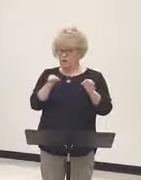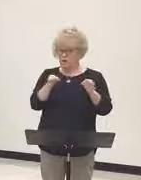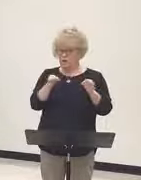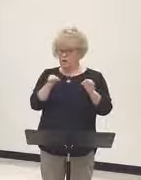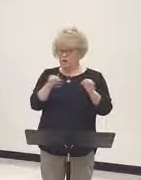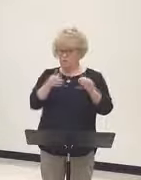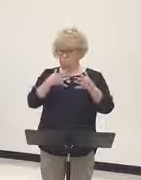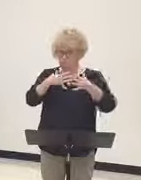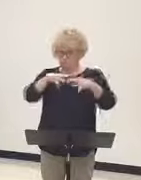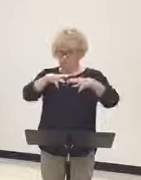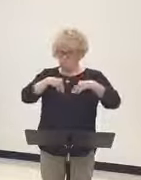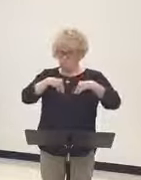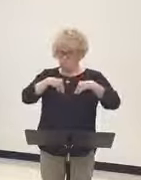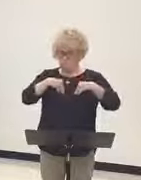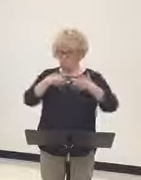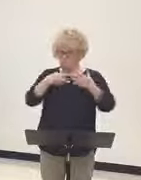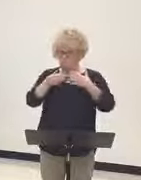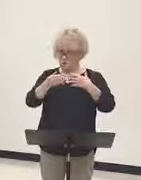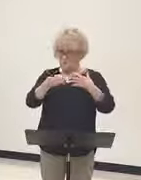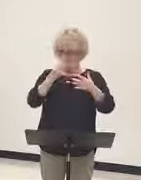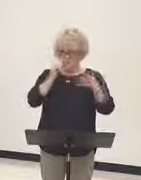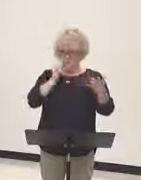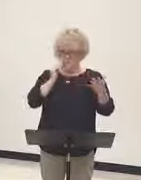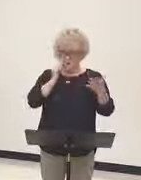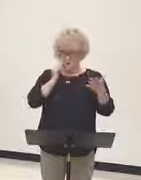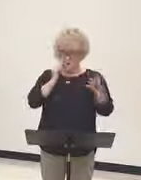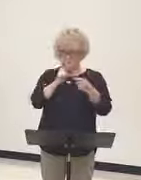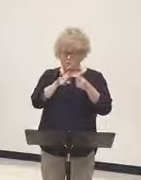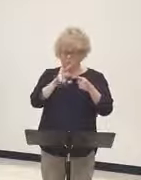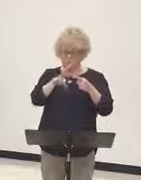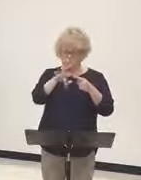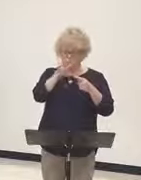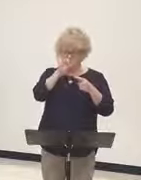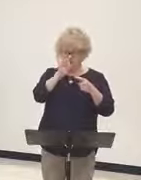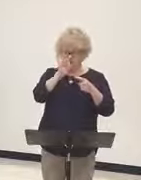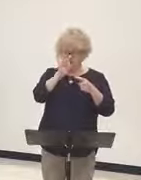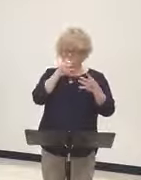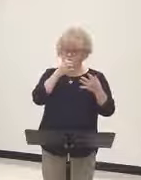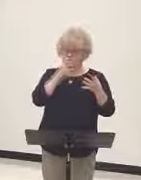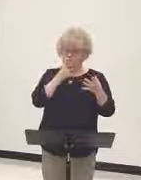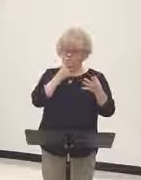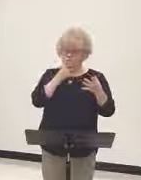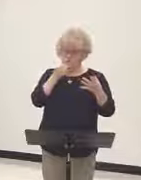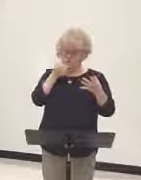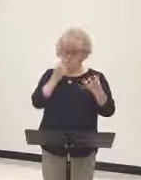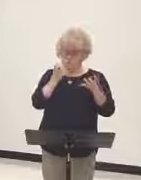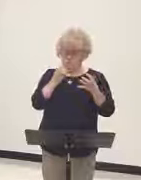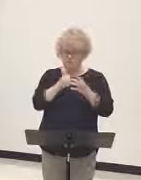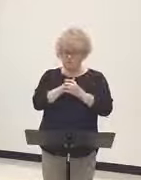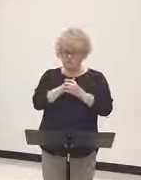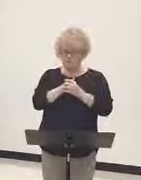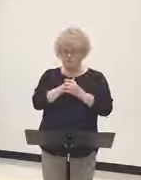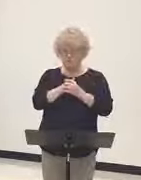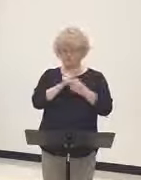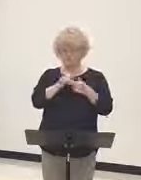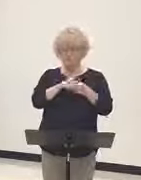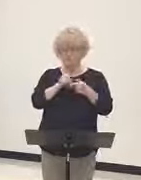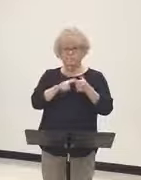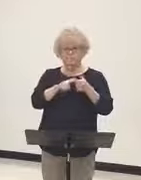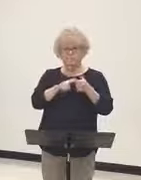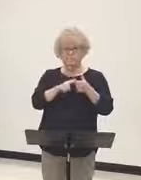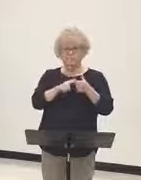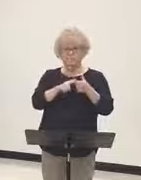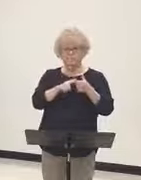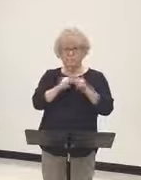no matter what the experience when we find that treasure? And then, my friends, we're certainly not